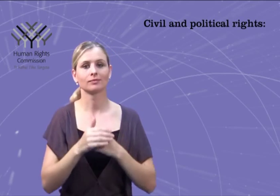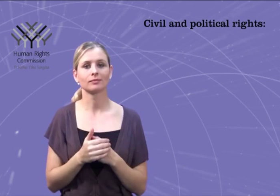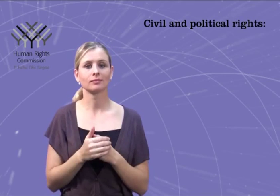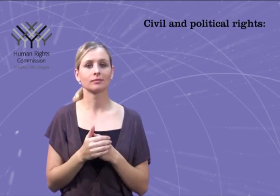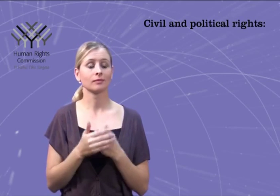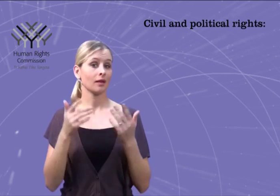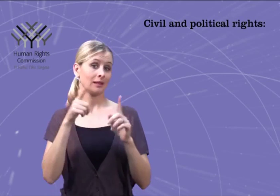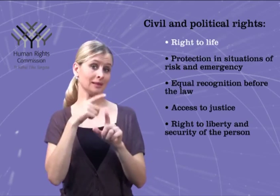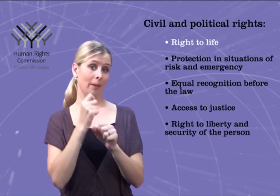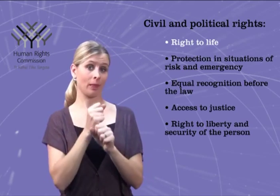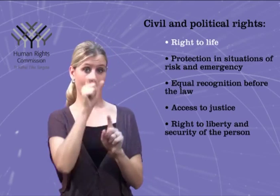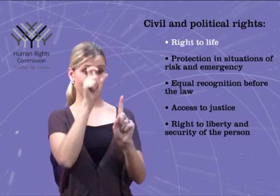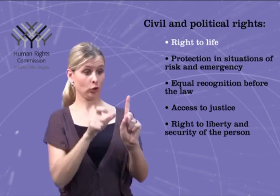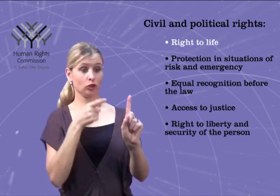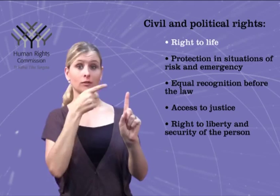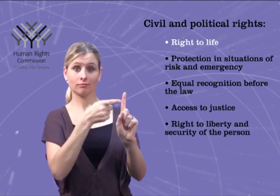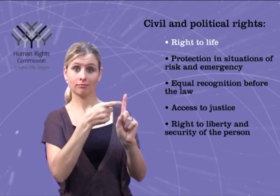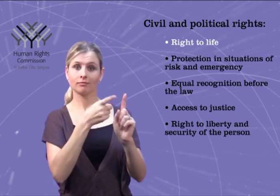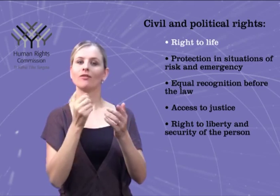civil and political rights,